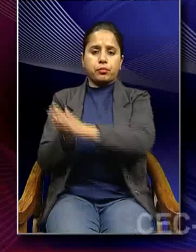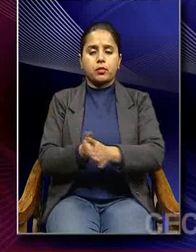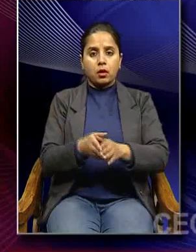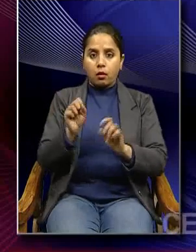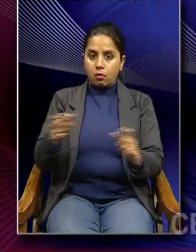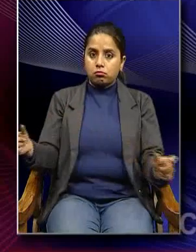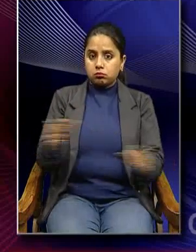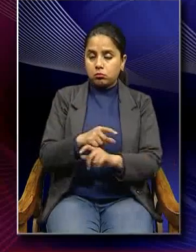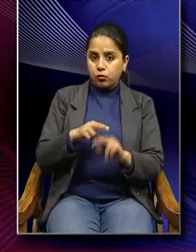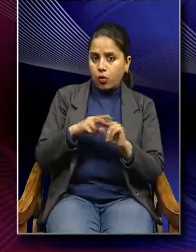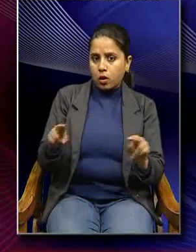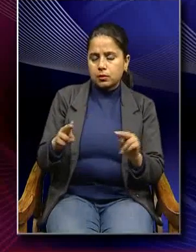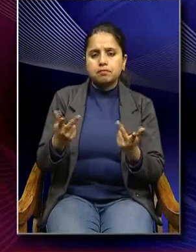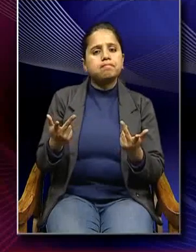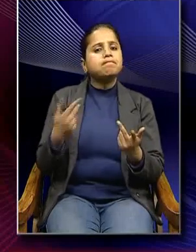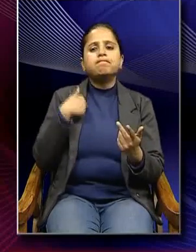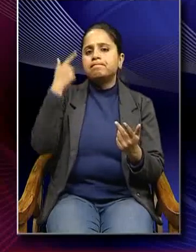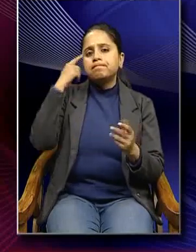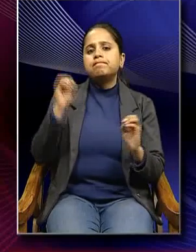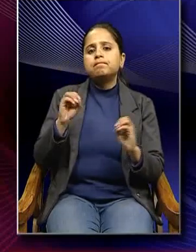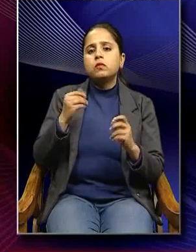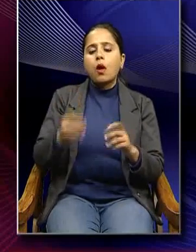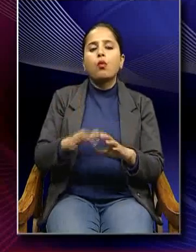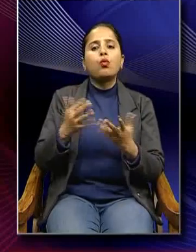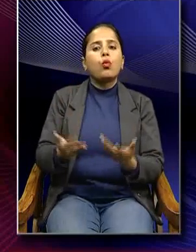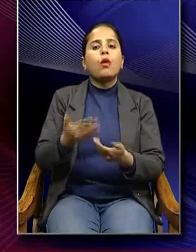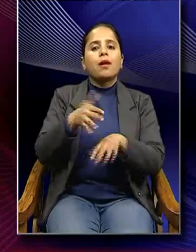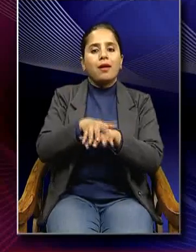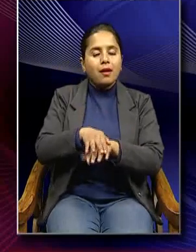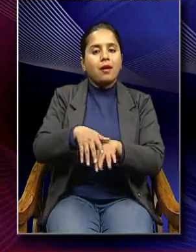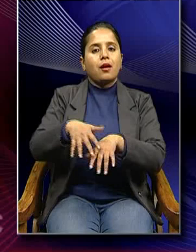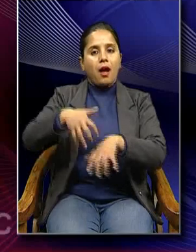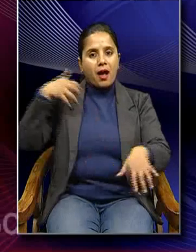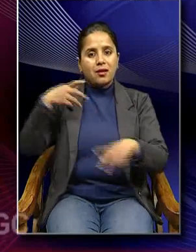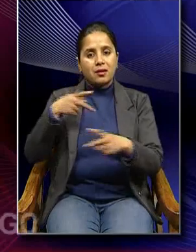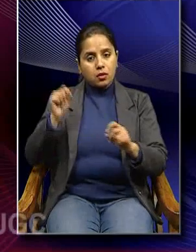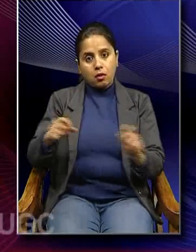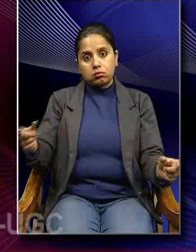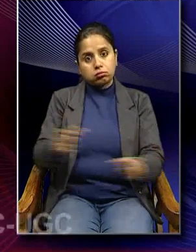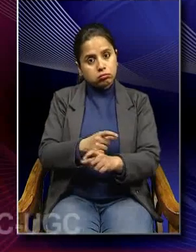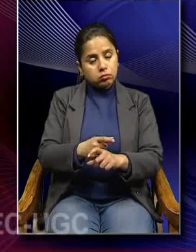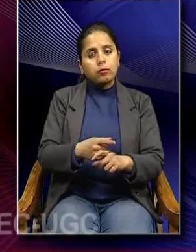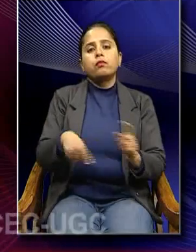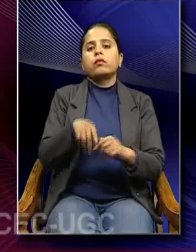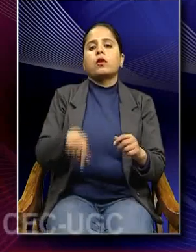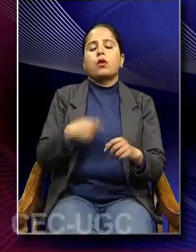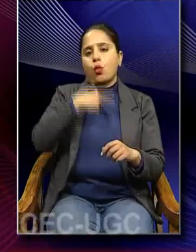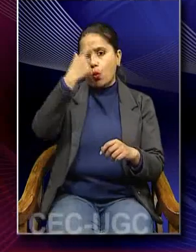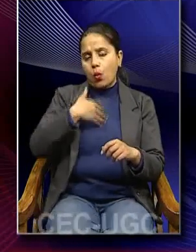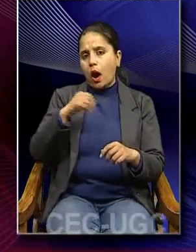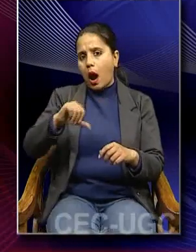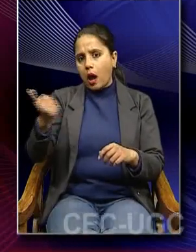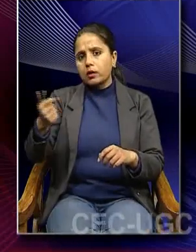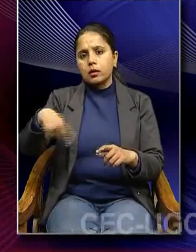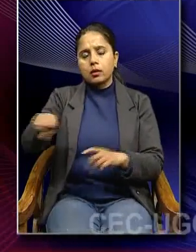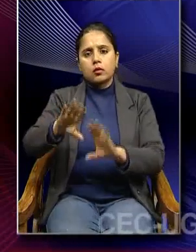species present in the planet. The critical difference between the views of Solow and others is that